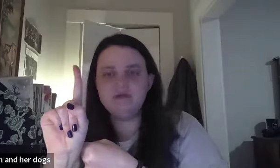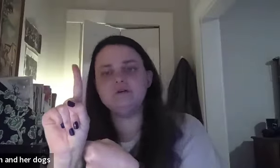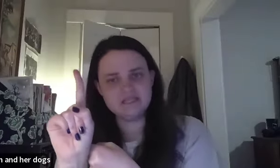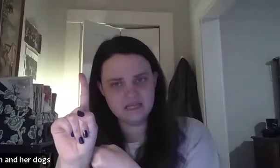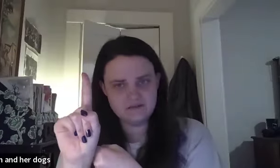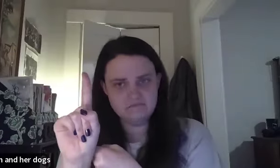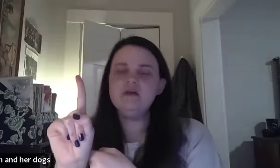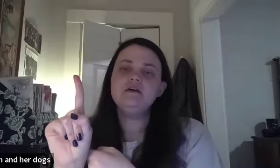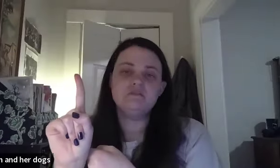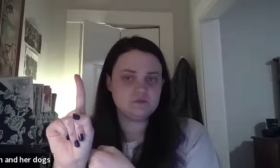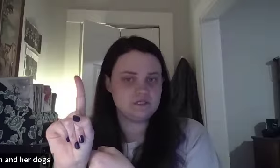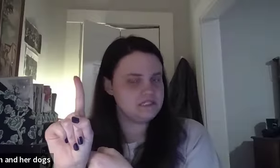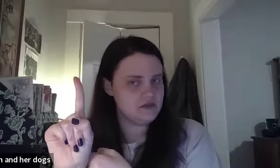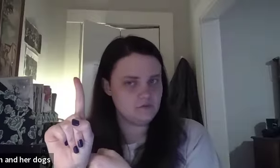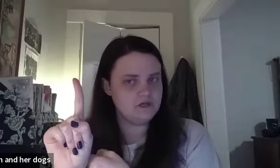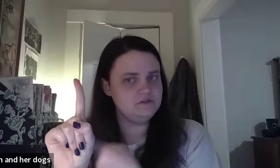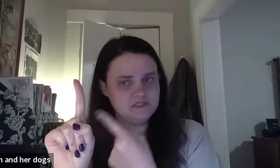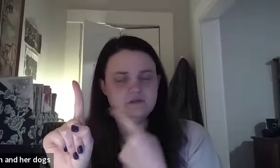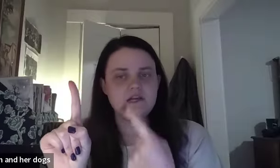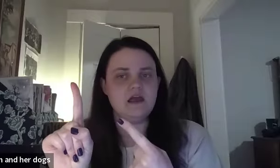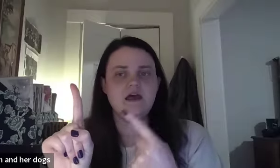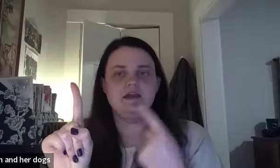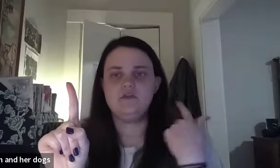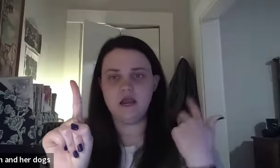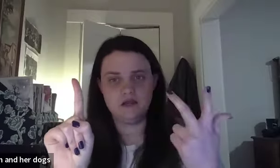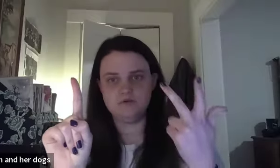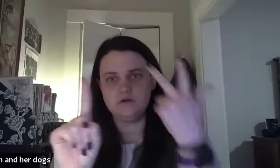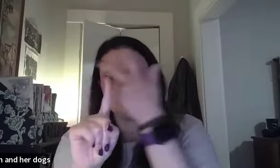And once again, this one is another one you still can add that number on.